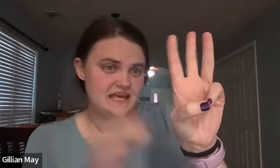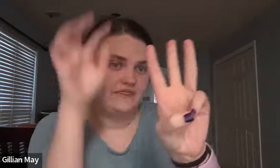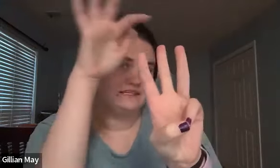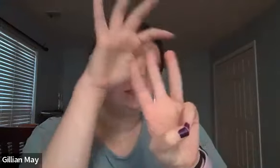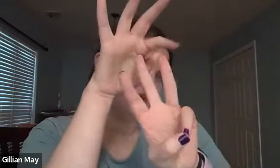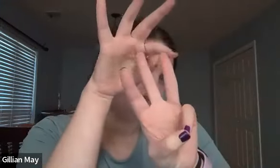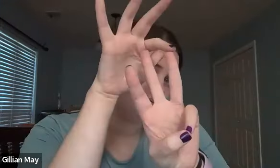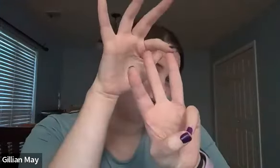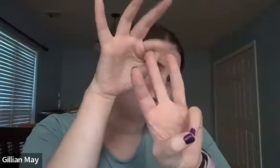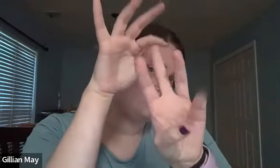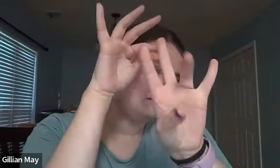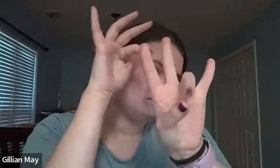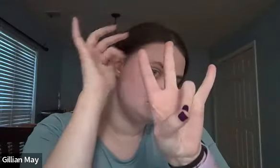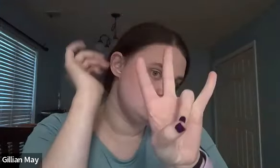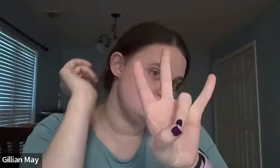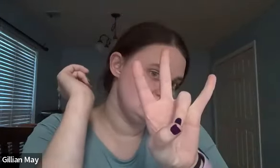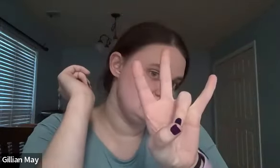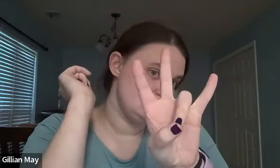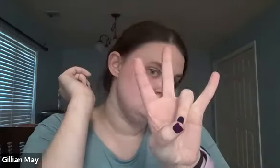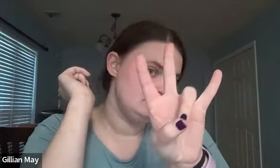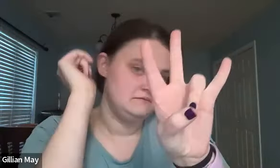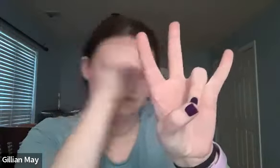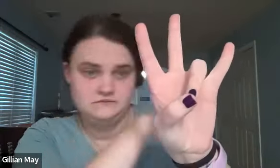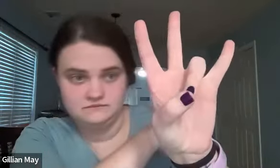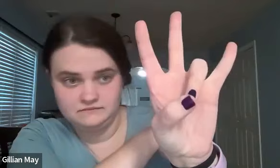and then 7 is going to be your ring finger going down.